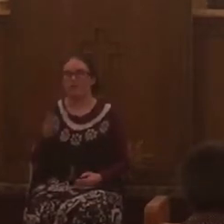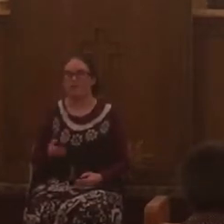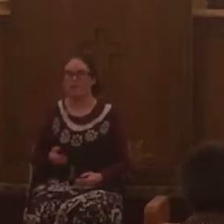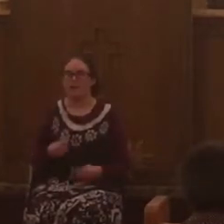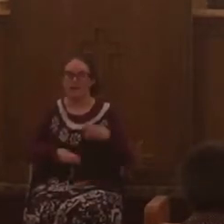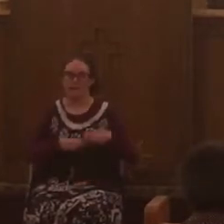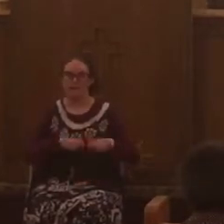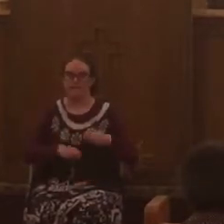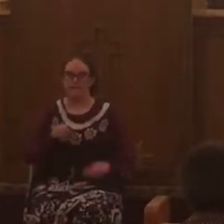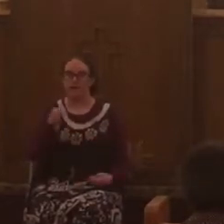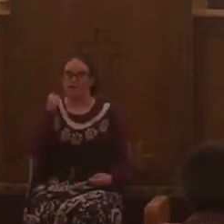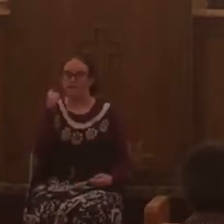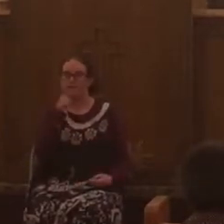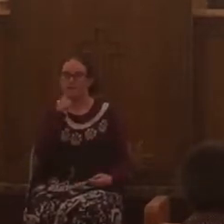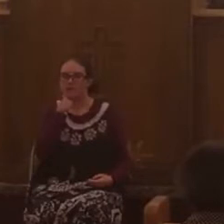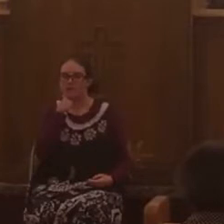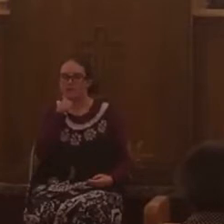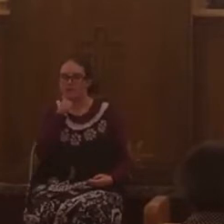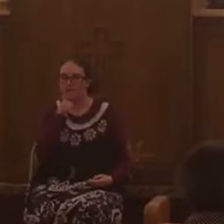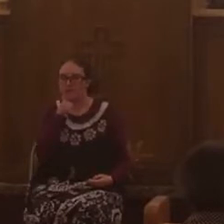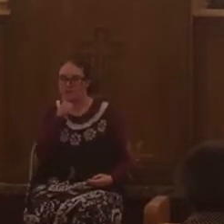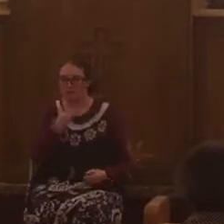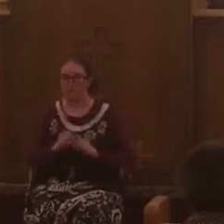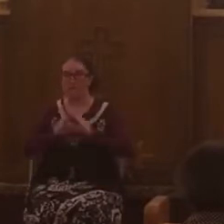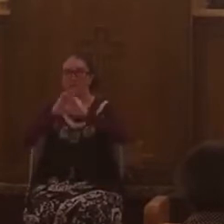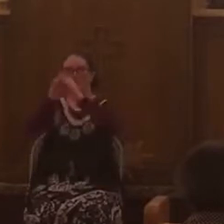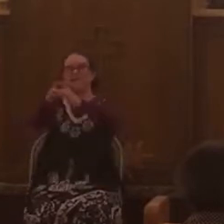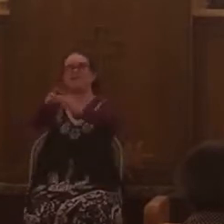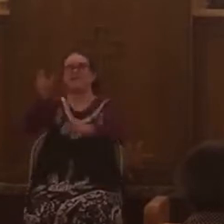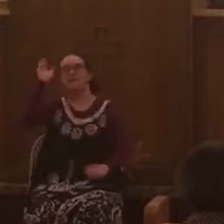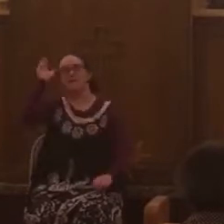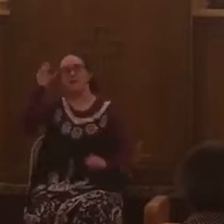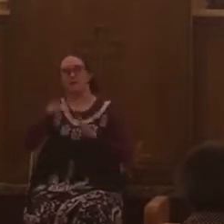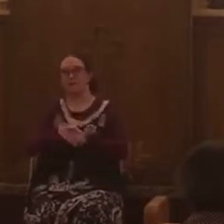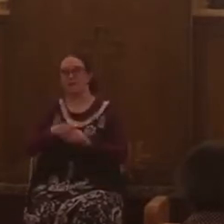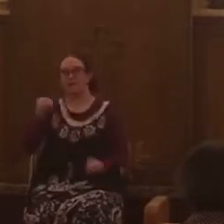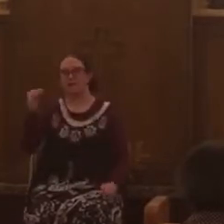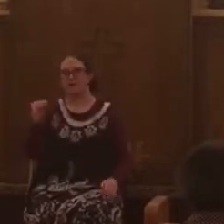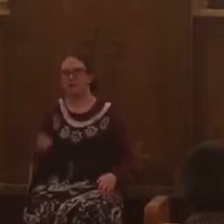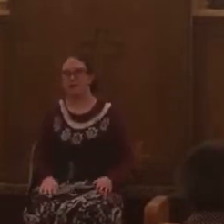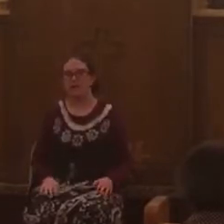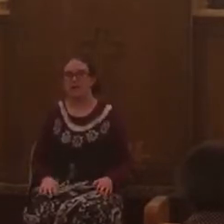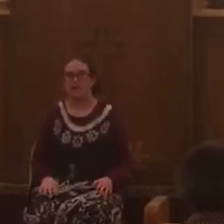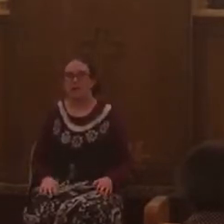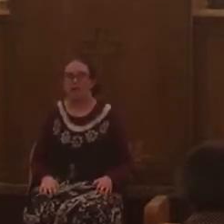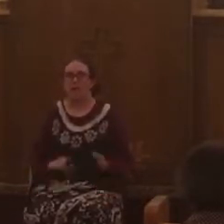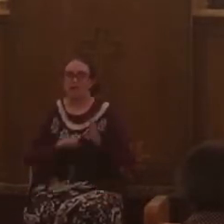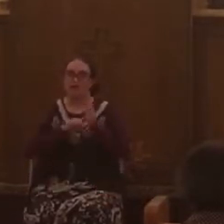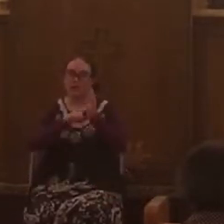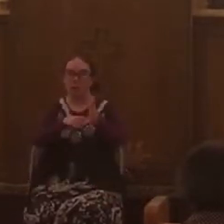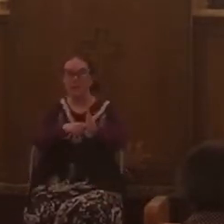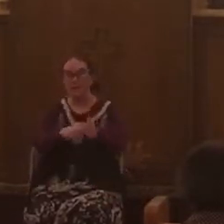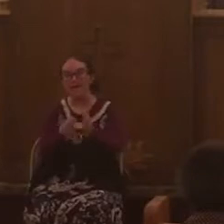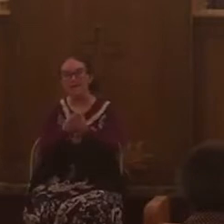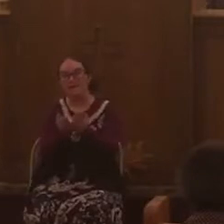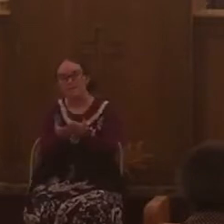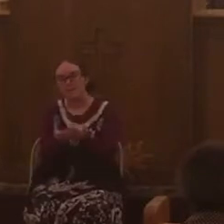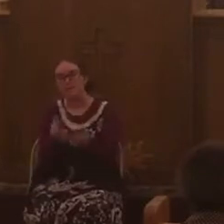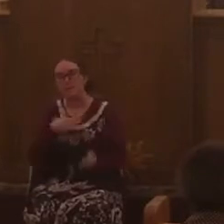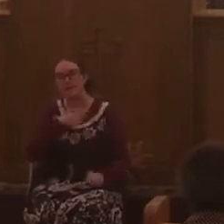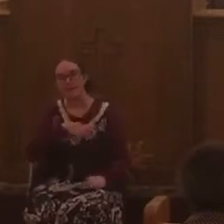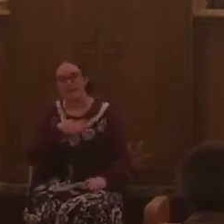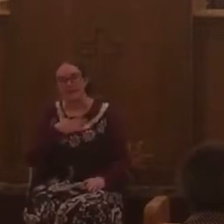and saw that. Something about that just wasn't right. But, you know, they call in the priest and they do